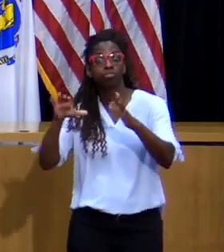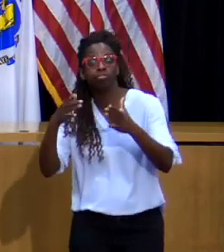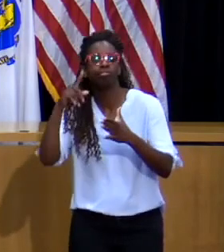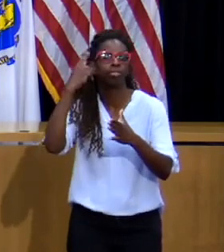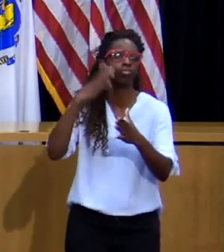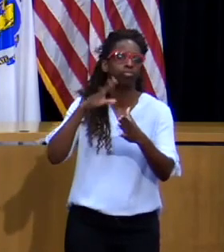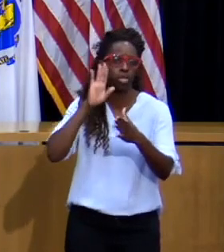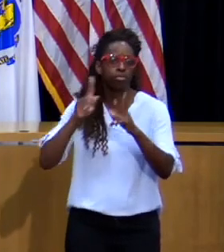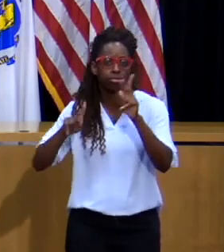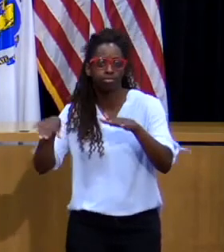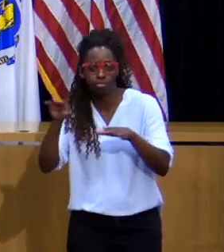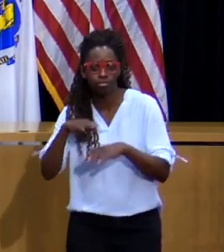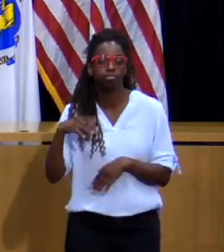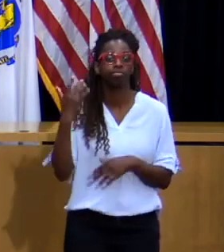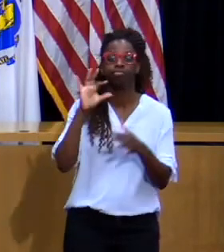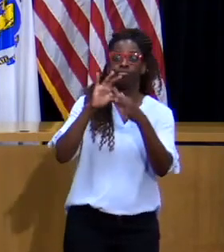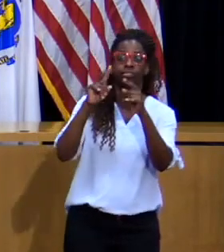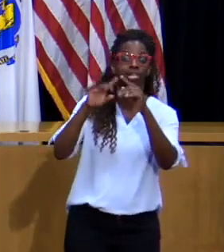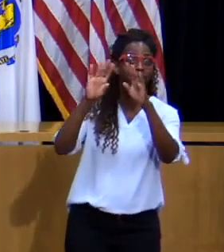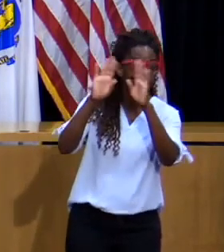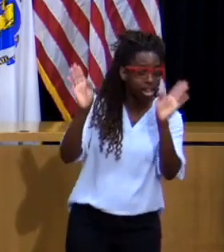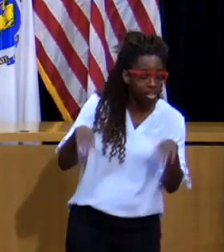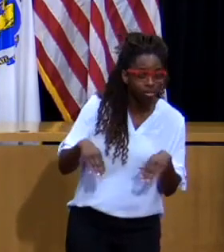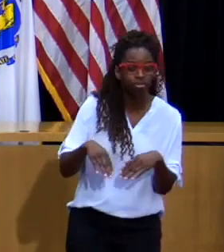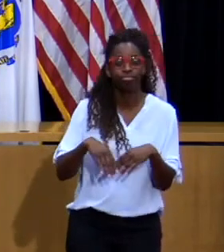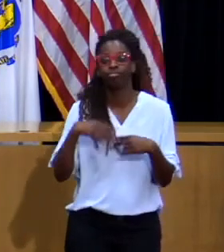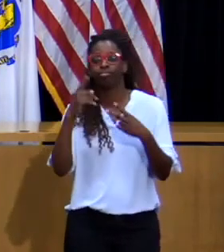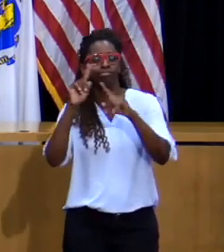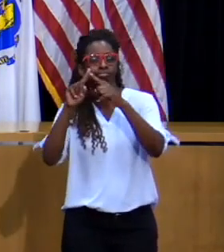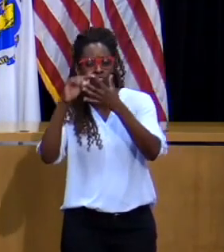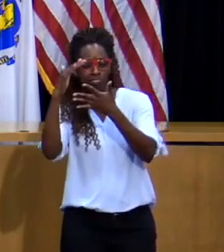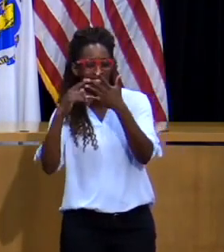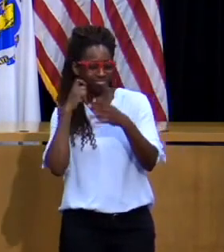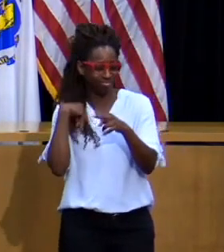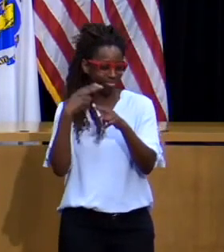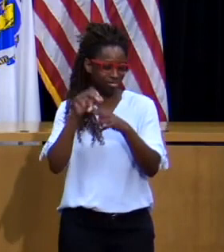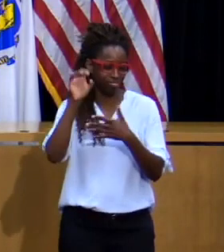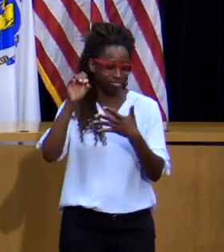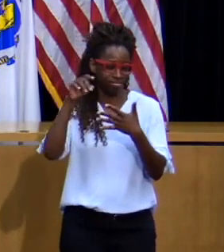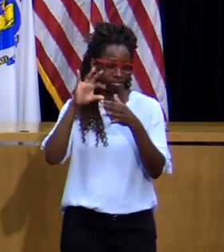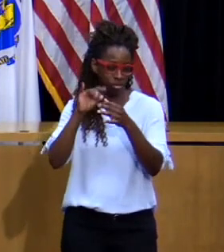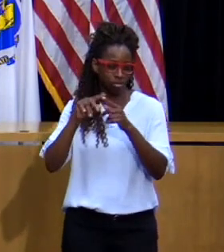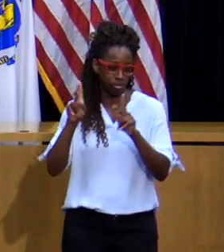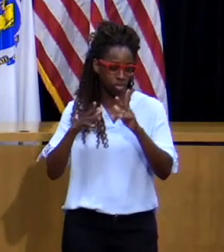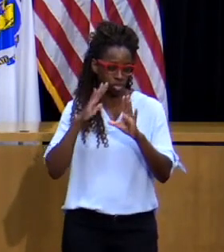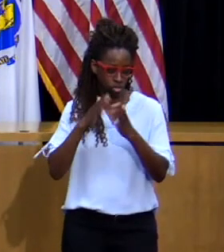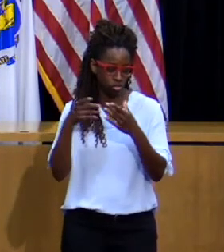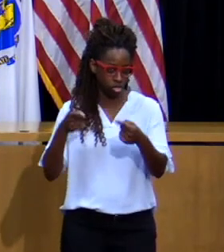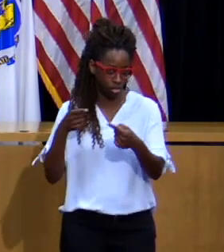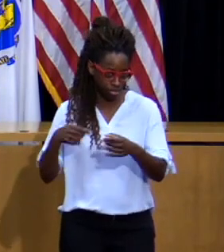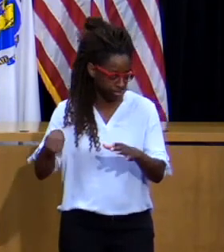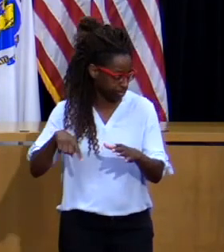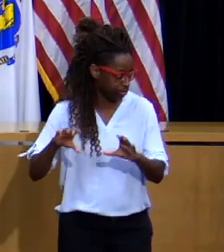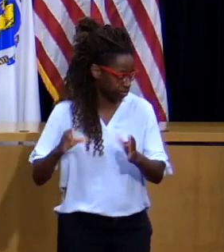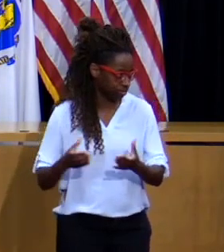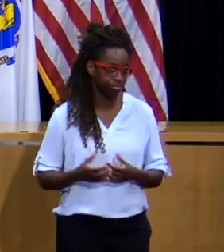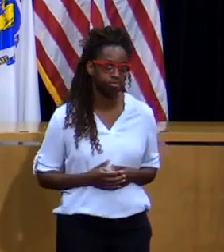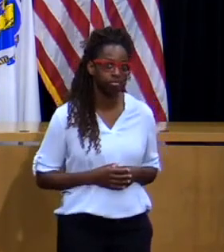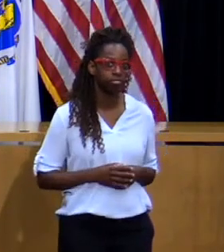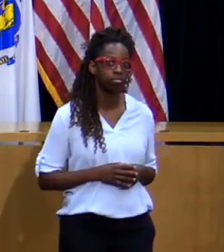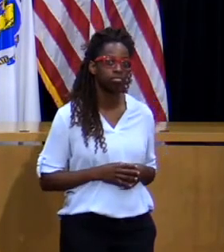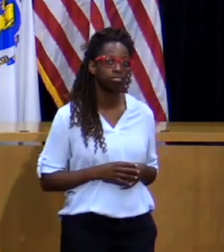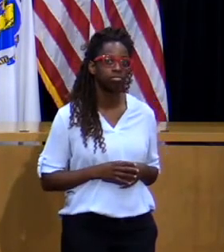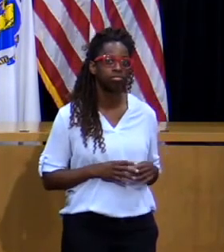this extra allocation. So aside from the 20%, I guess just to make sure I understand it correctly, that's in addition to, there could be